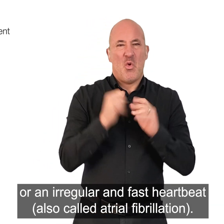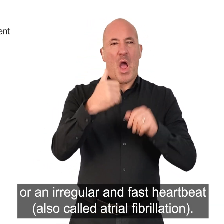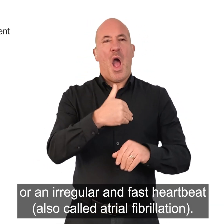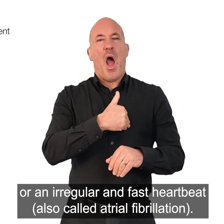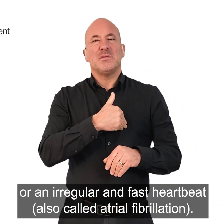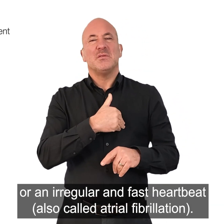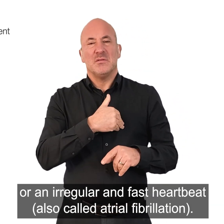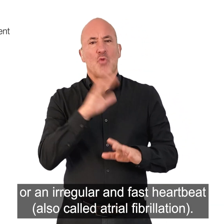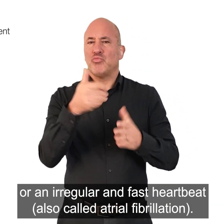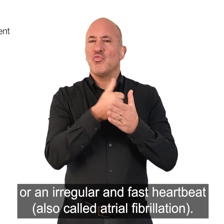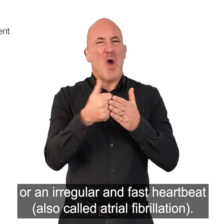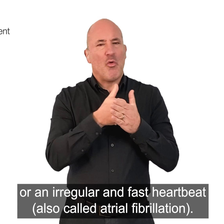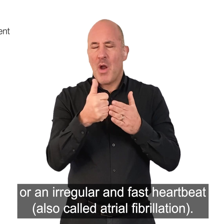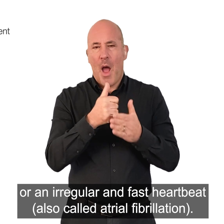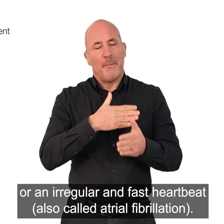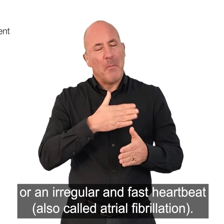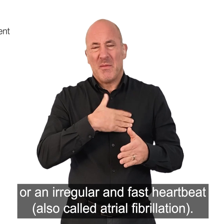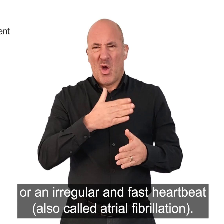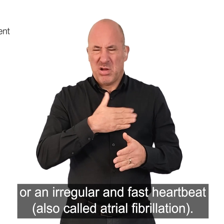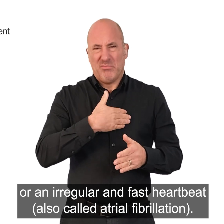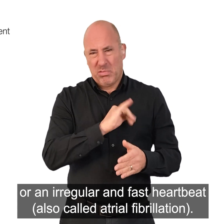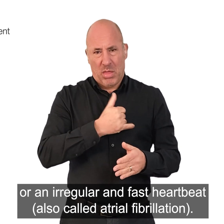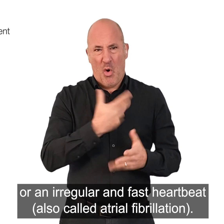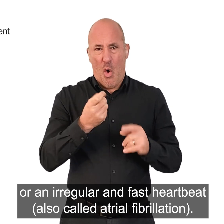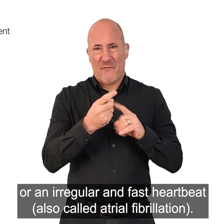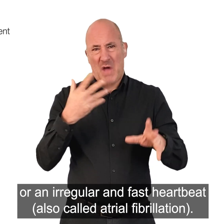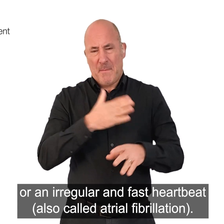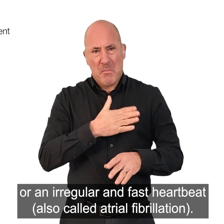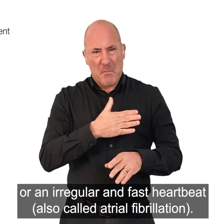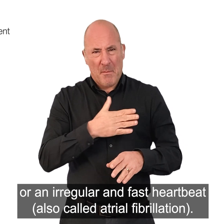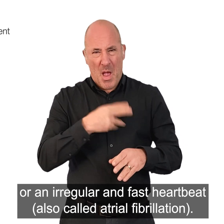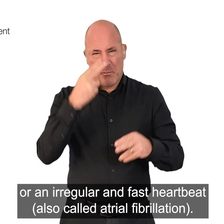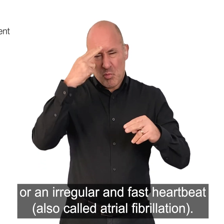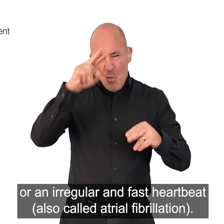or an irregular and fast heartbeat, also called atrial fibrillation.